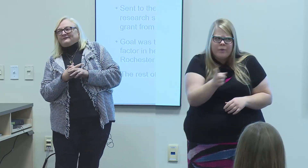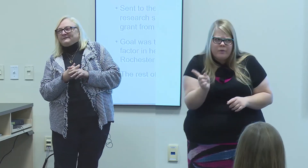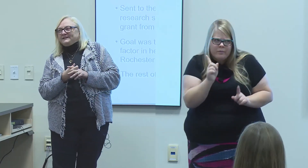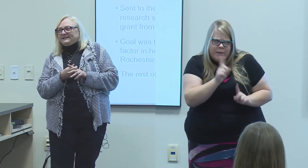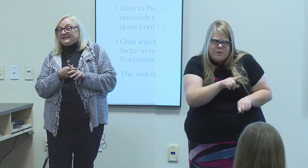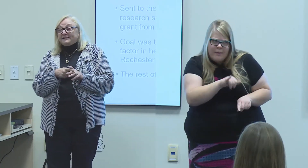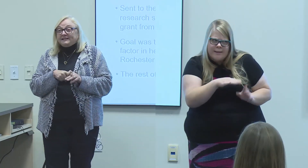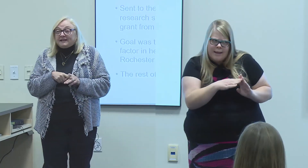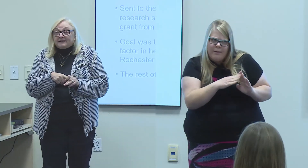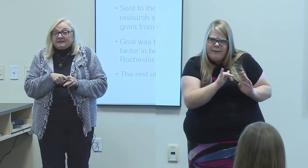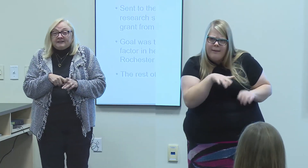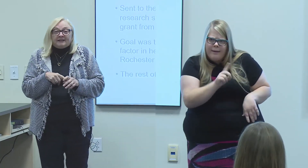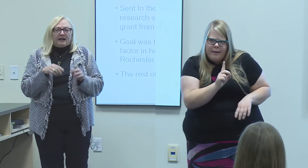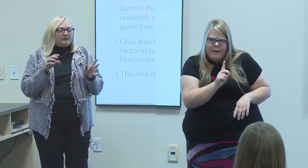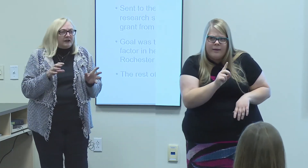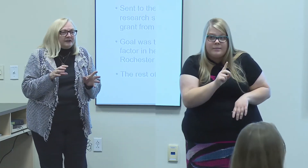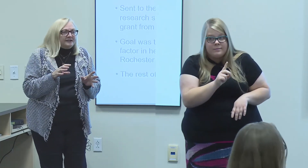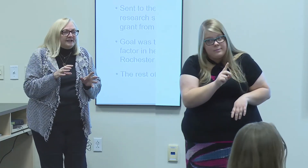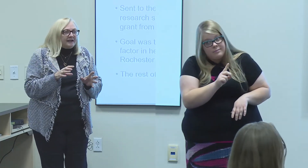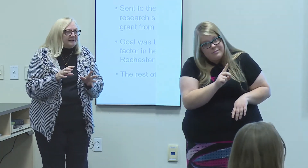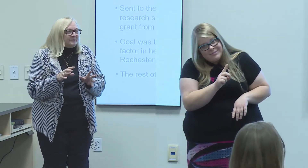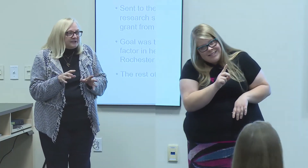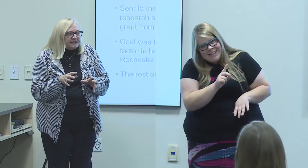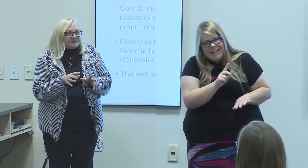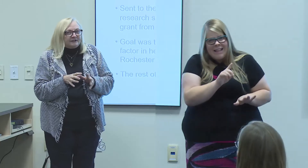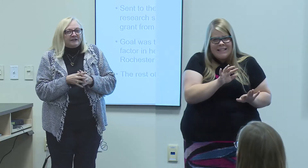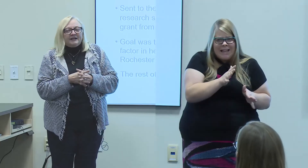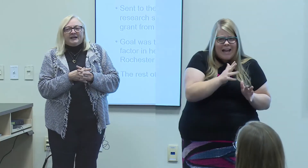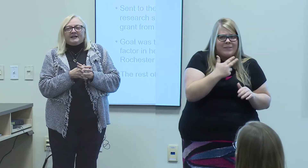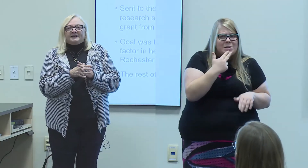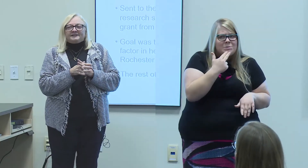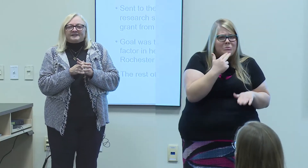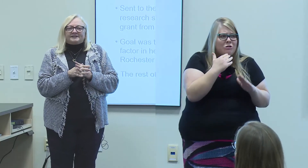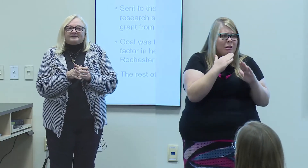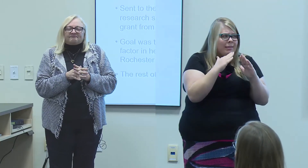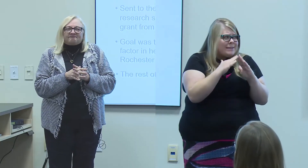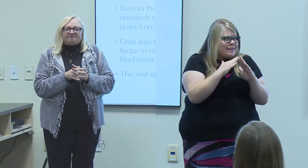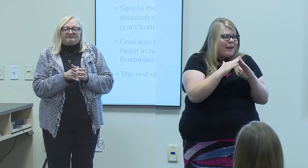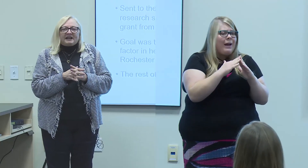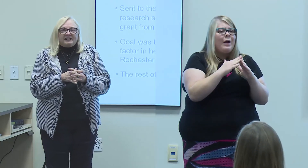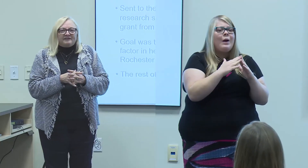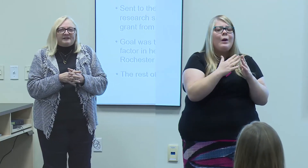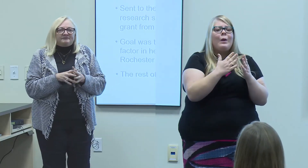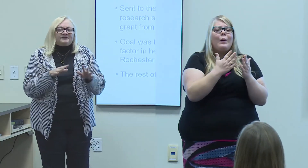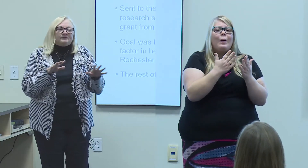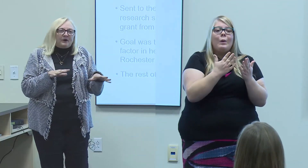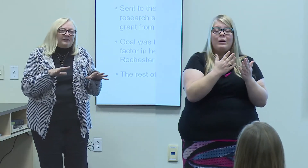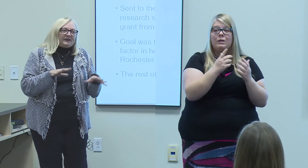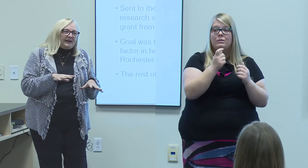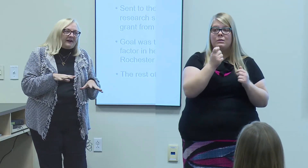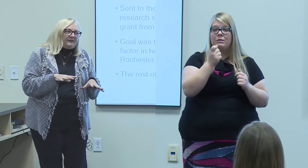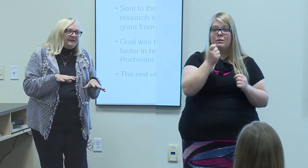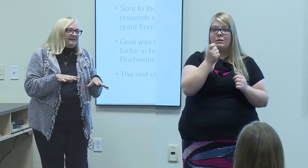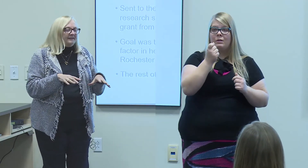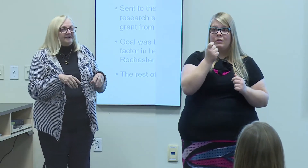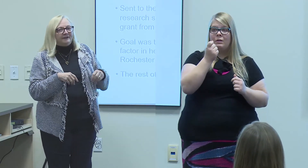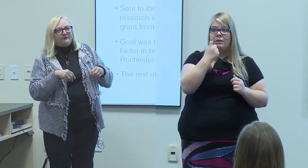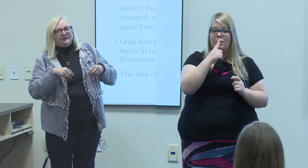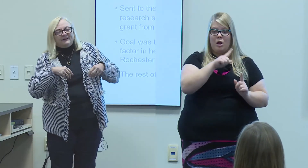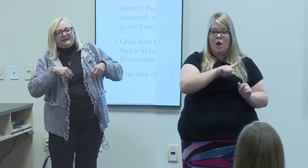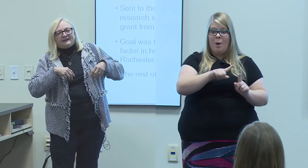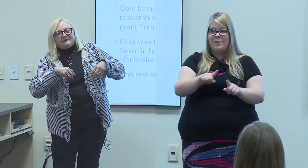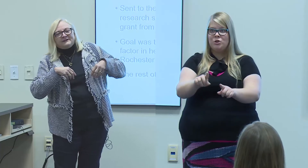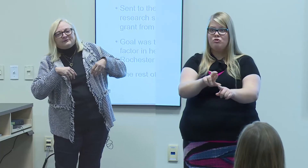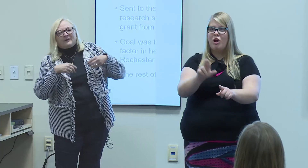of you have been in Indiana, Elkhart, Indiana in particular. It's kind of a small town, you